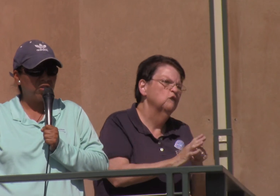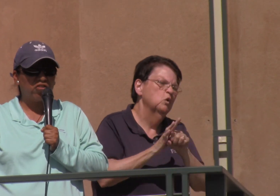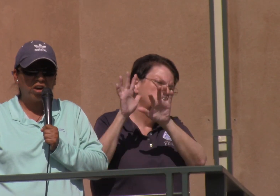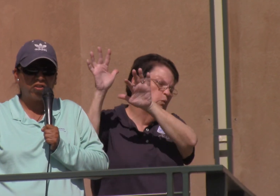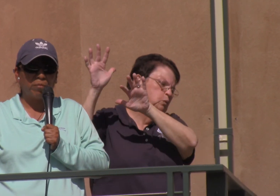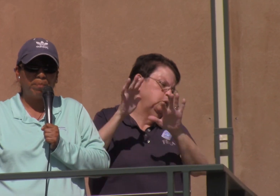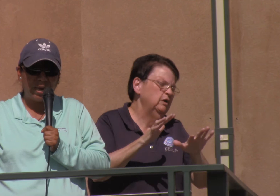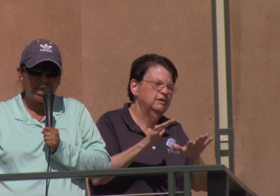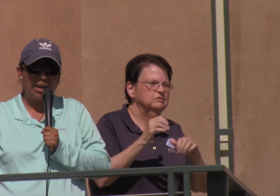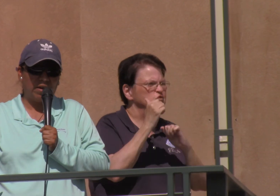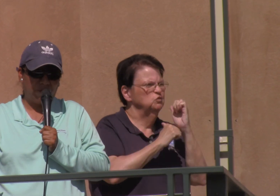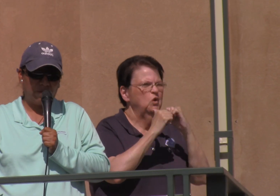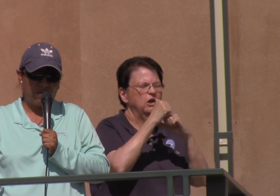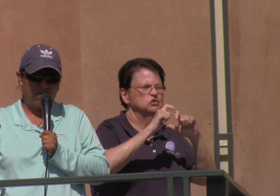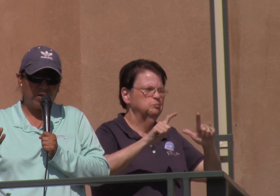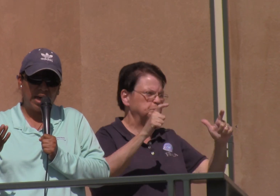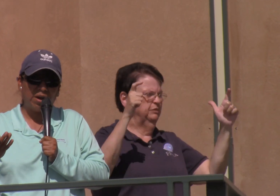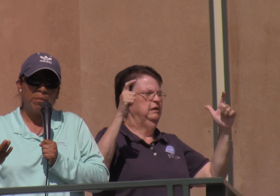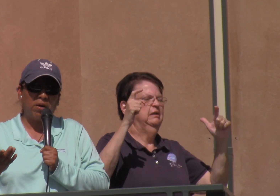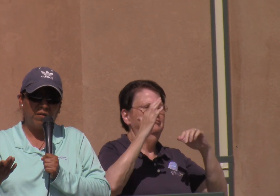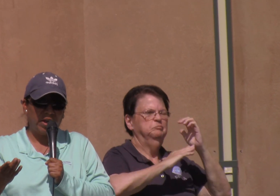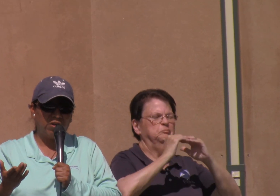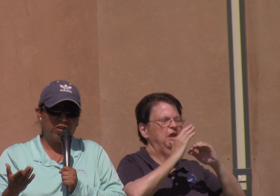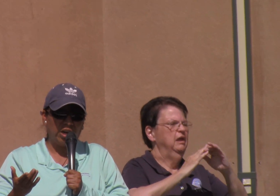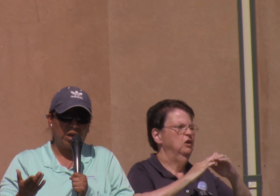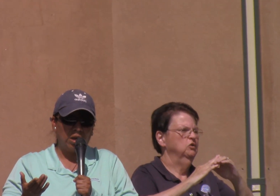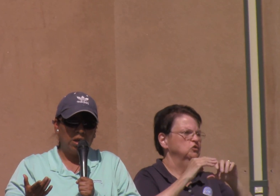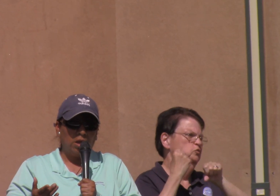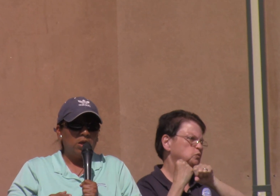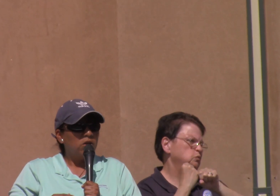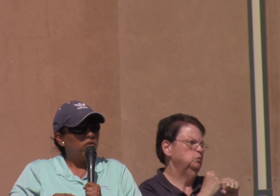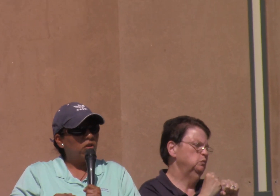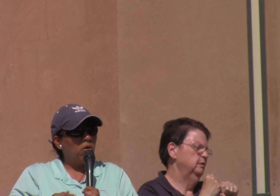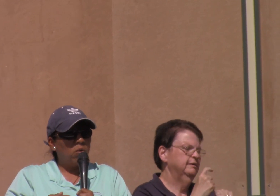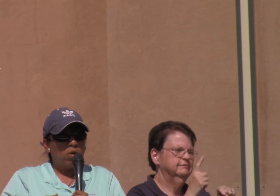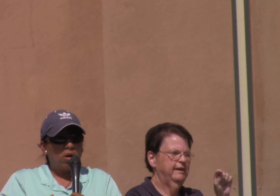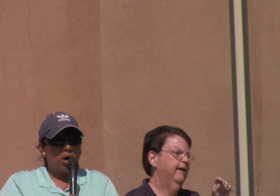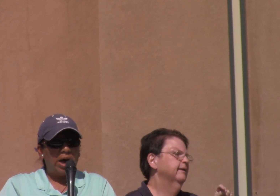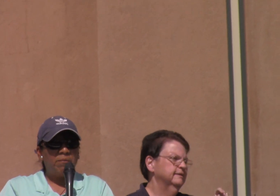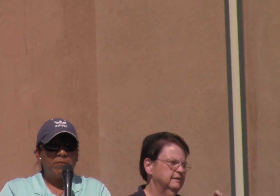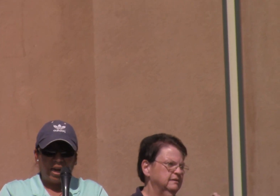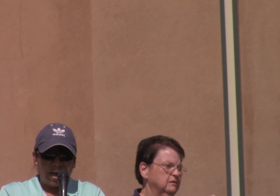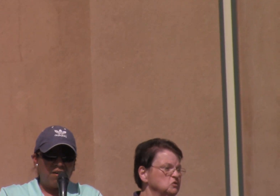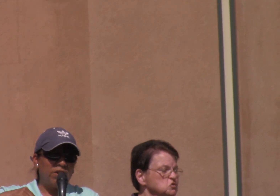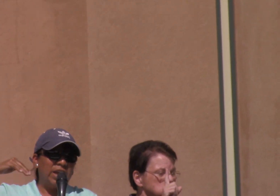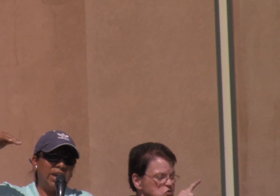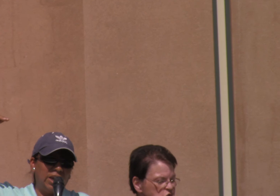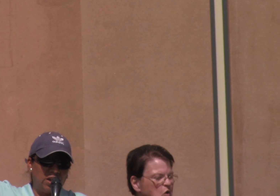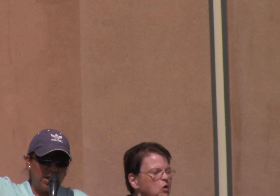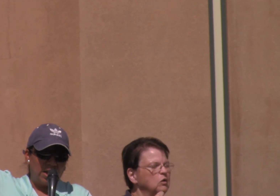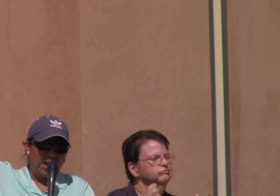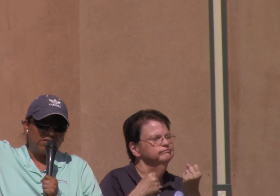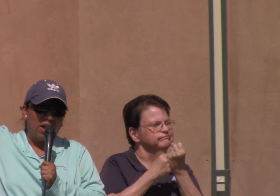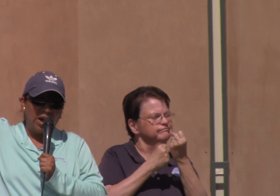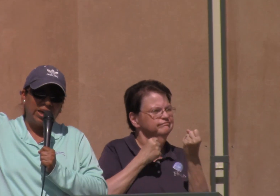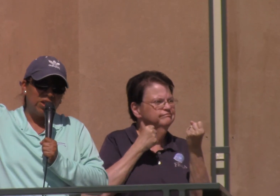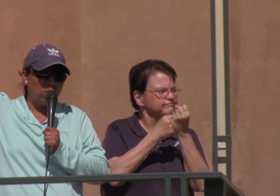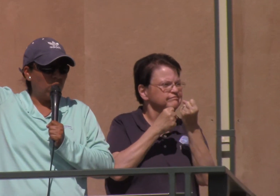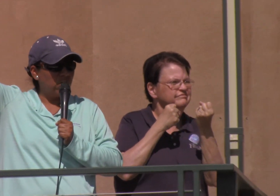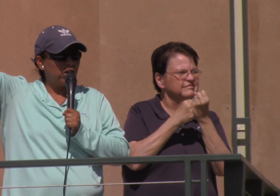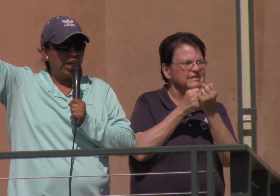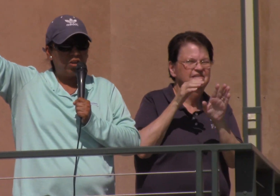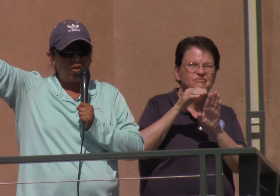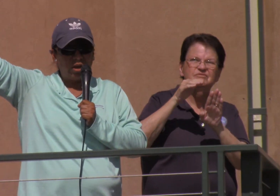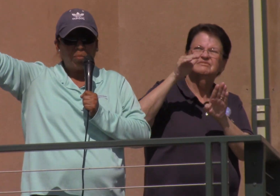build a structure big enough for that amount of energy. So I've been advocating as high